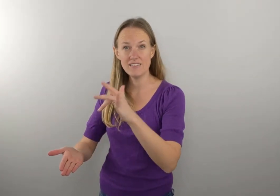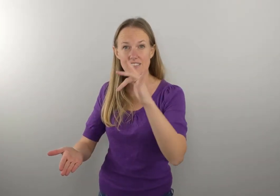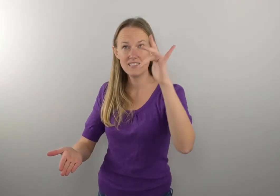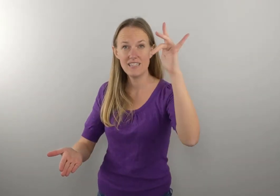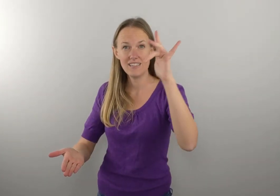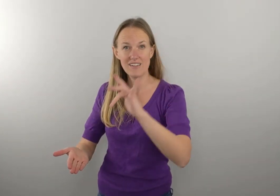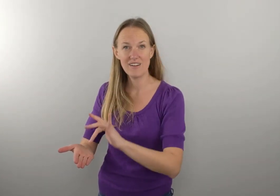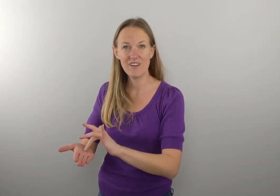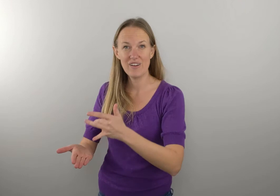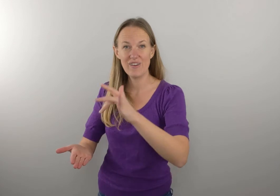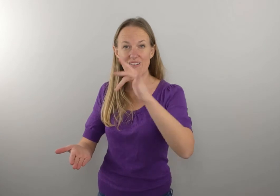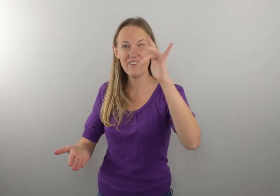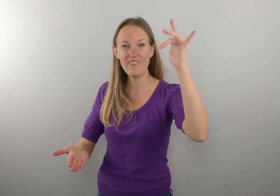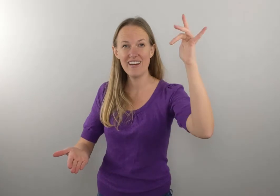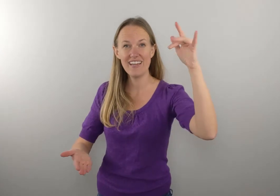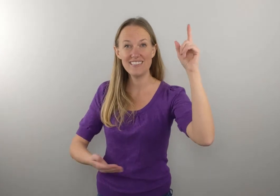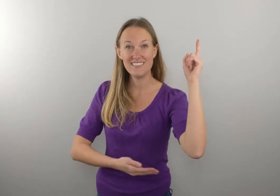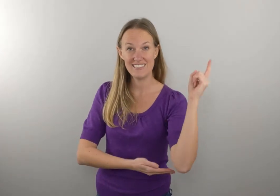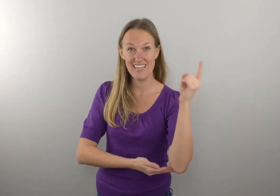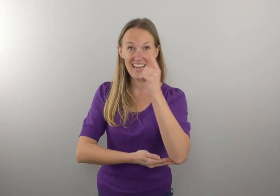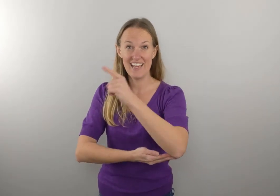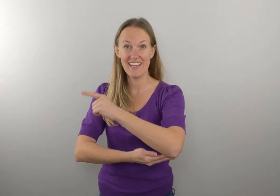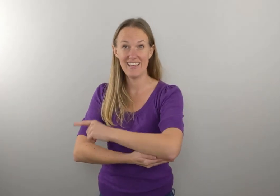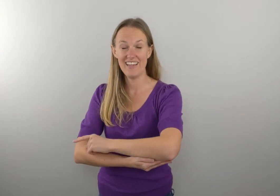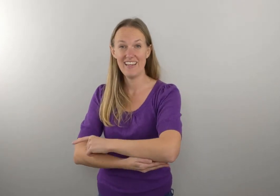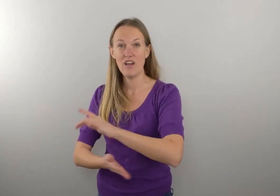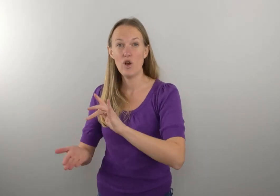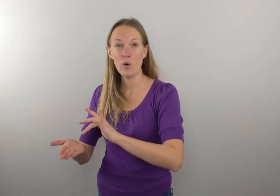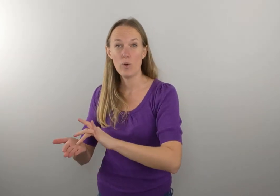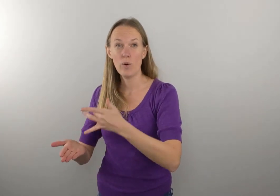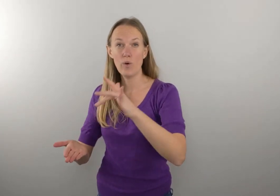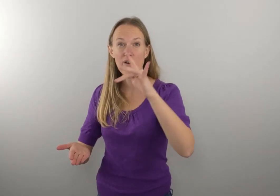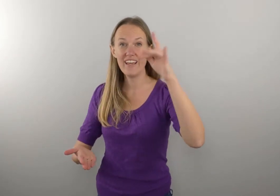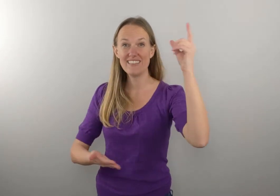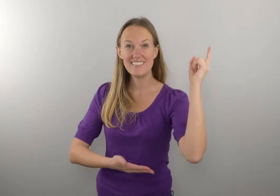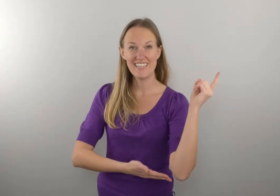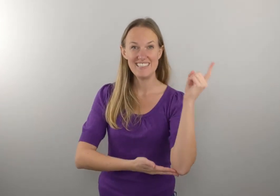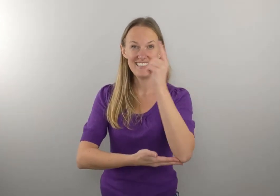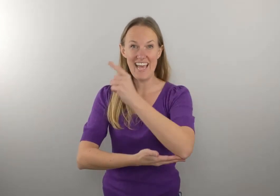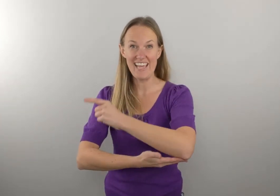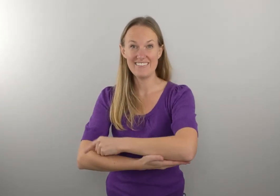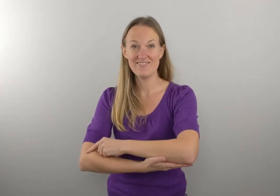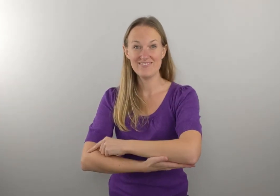out. Glorious day, glorious day.